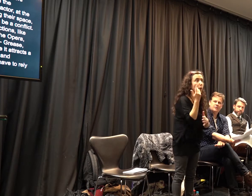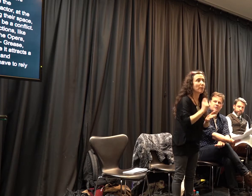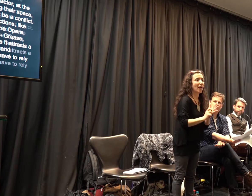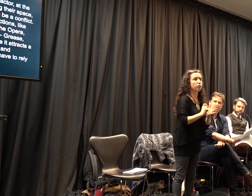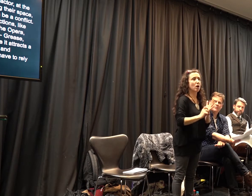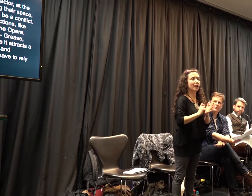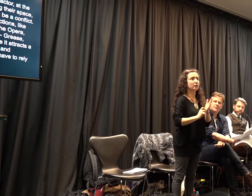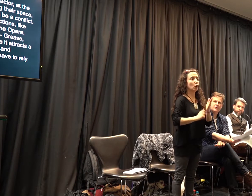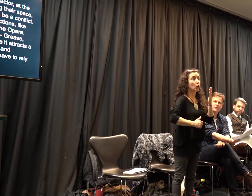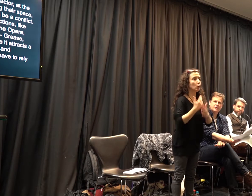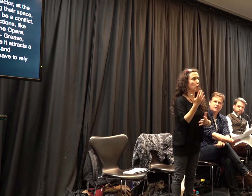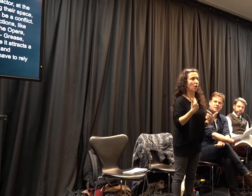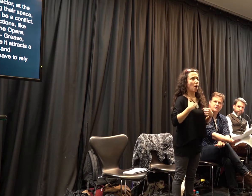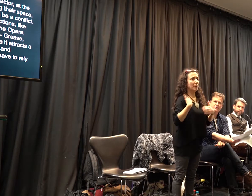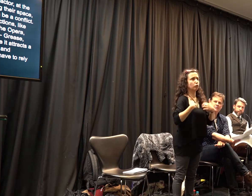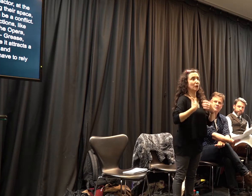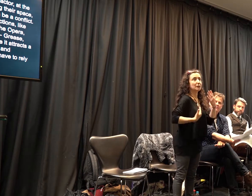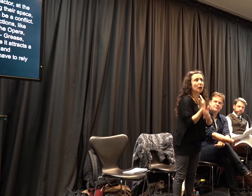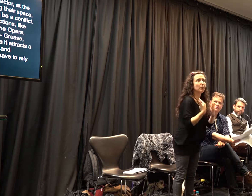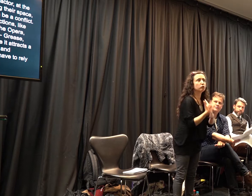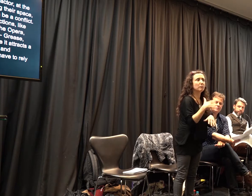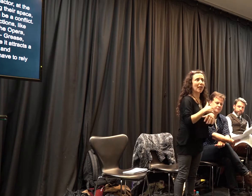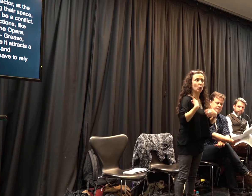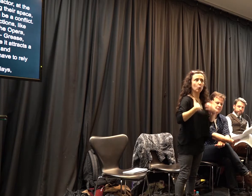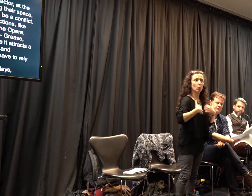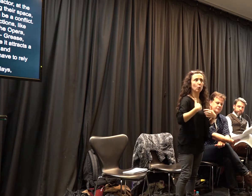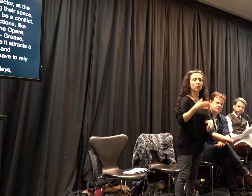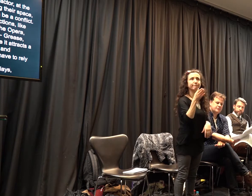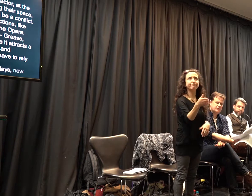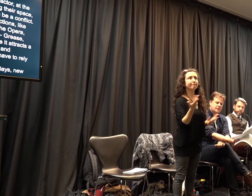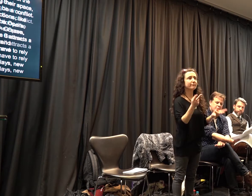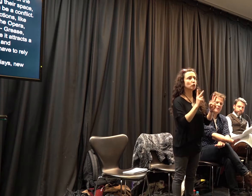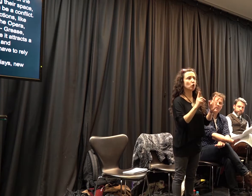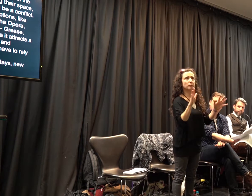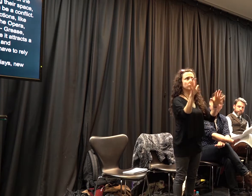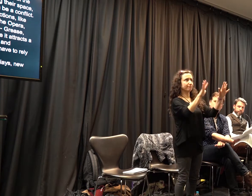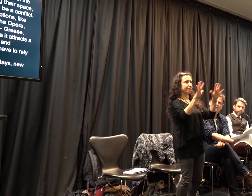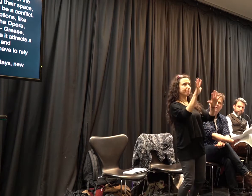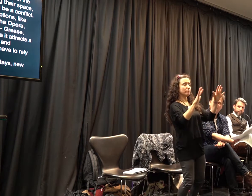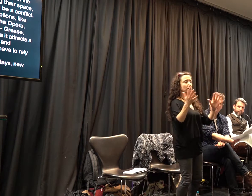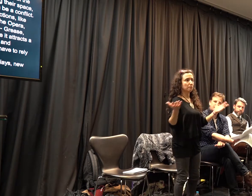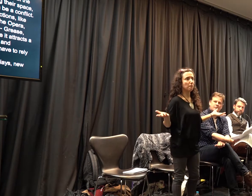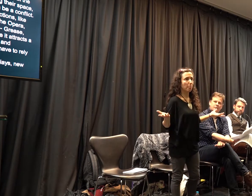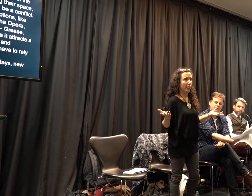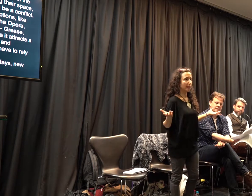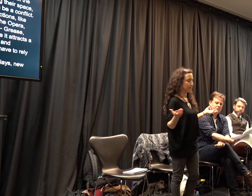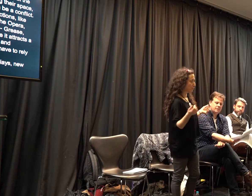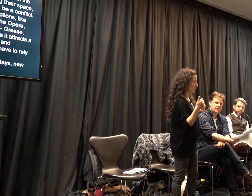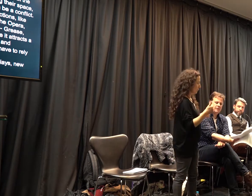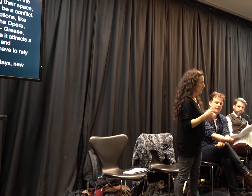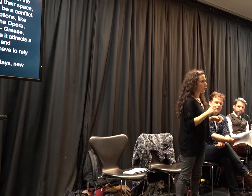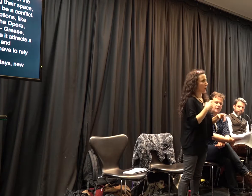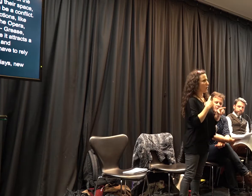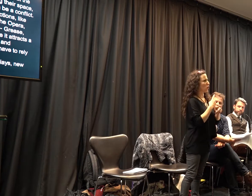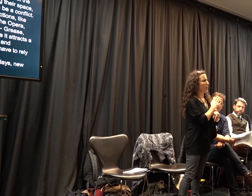text-heavy performances, new plays, new playwrights, modern plays I go to see, contemporary plays.